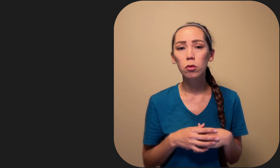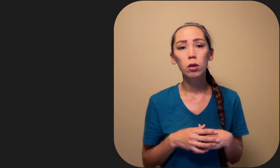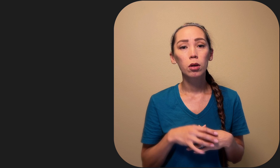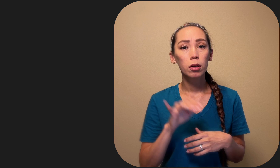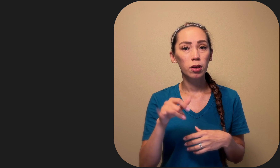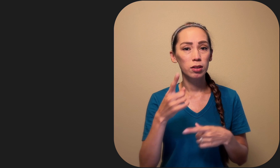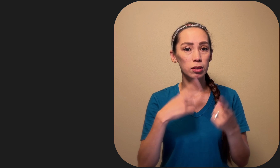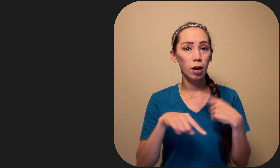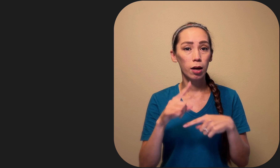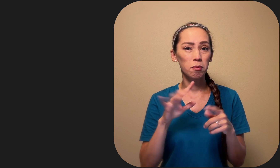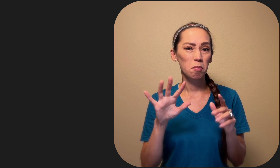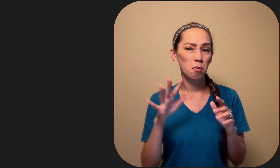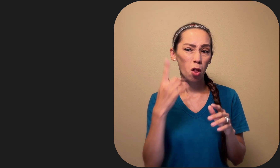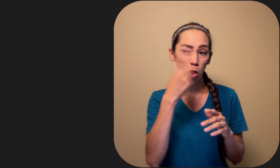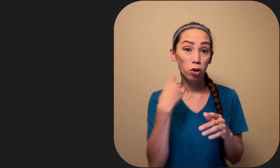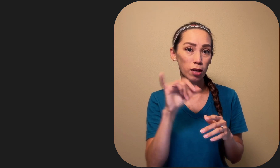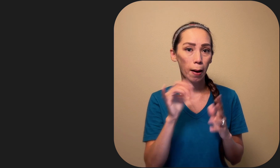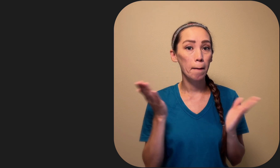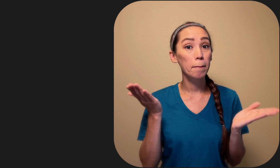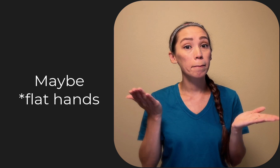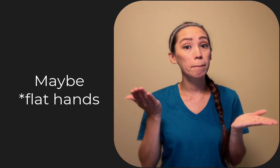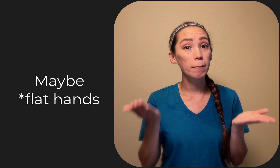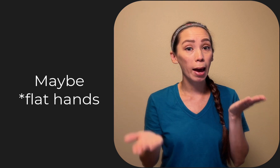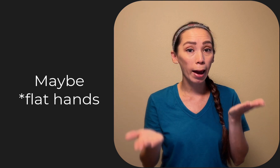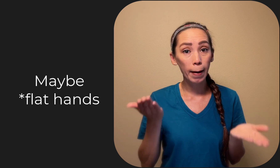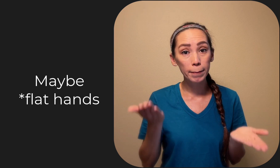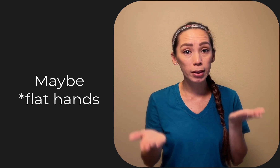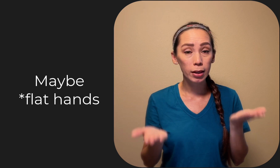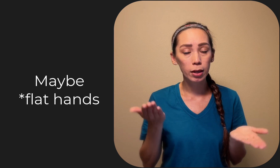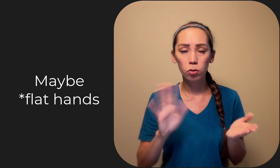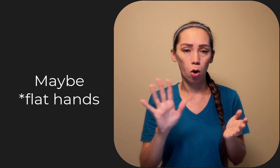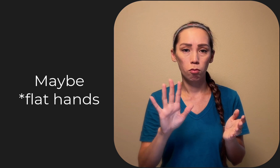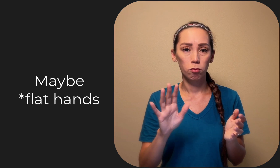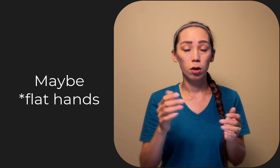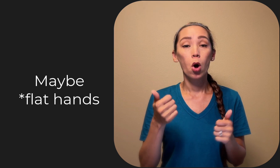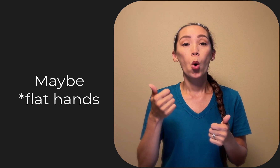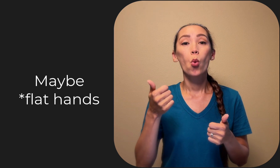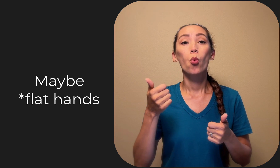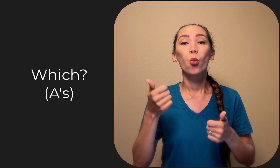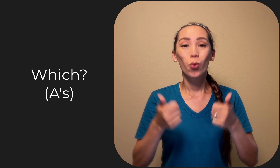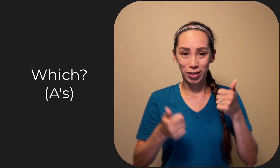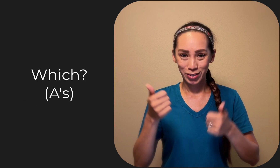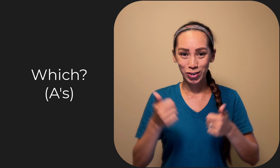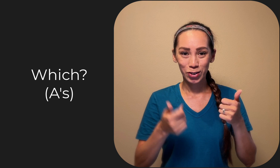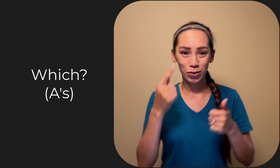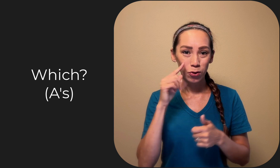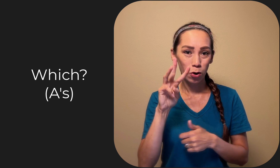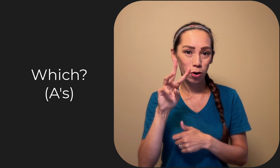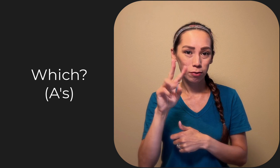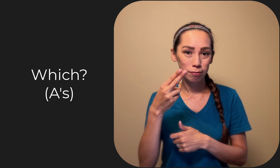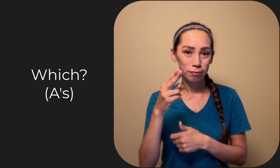So it's kind of like the sign for maybe is a flat hand, but with which you use the A's.